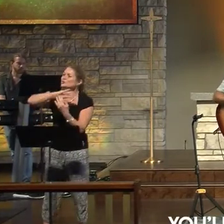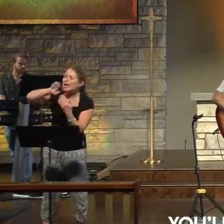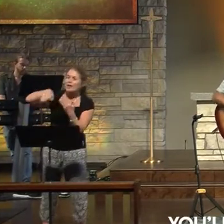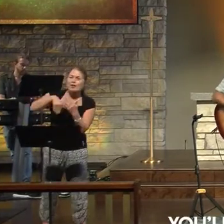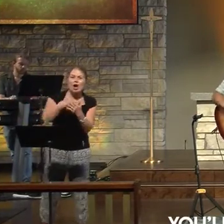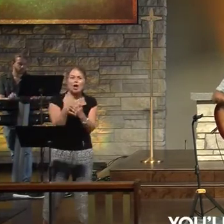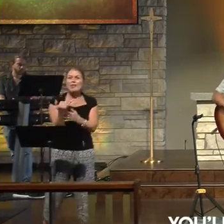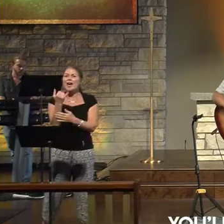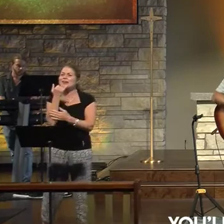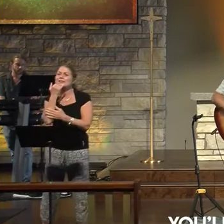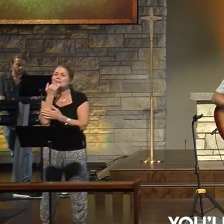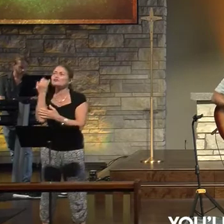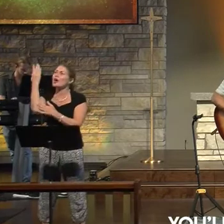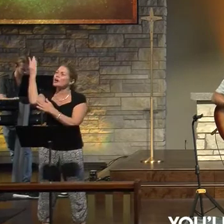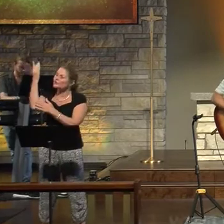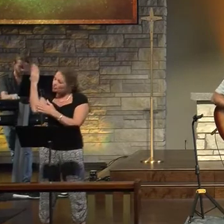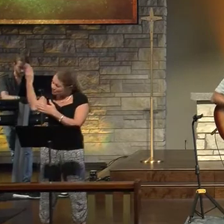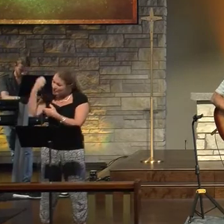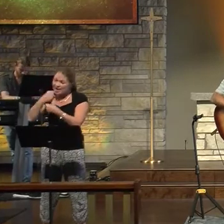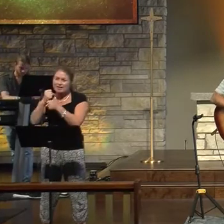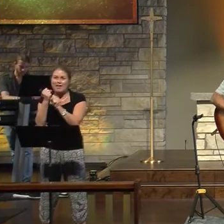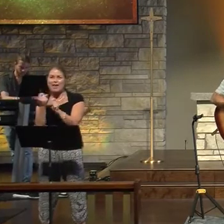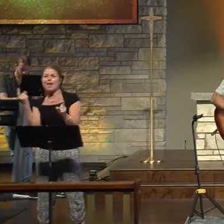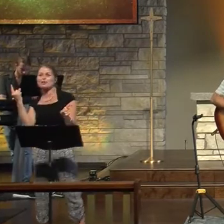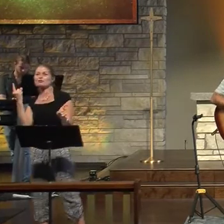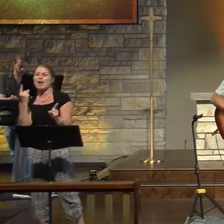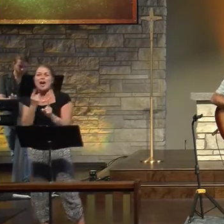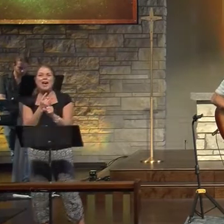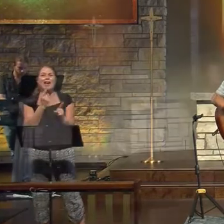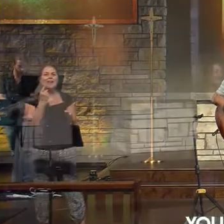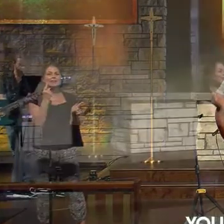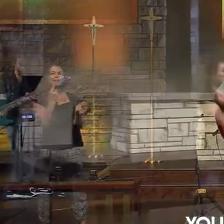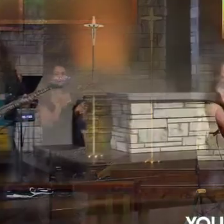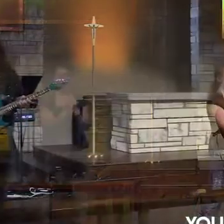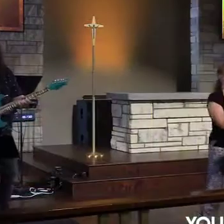right. You'll take all that is wrong and make it